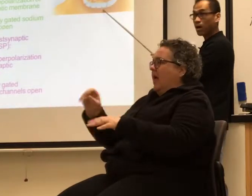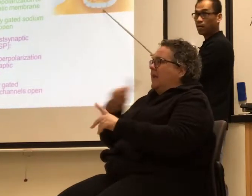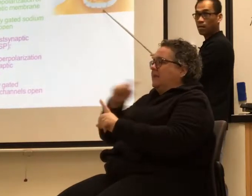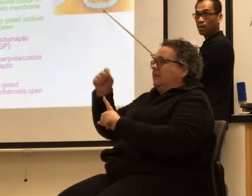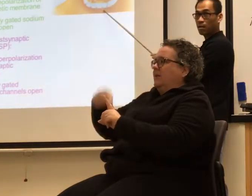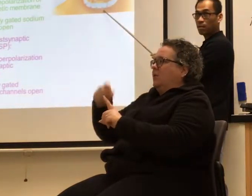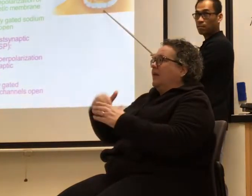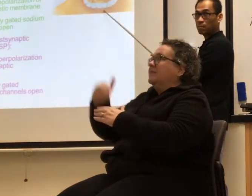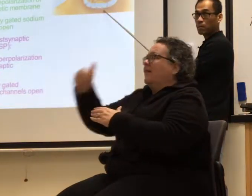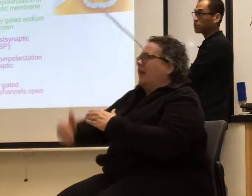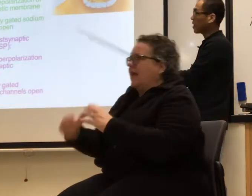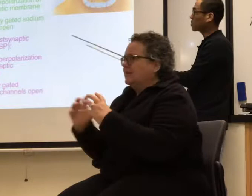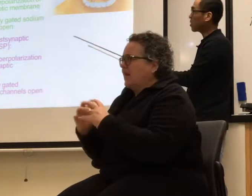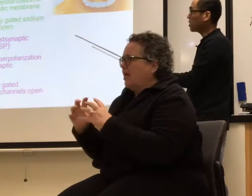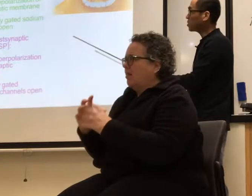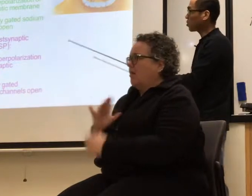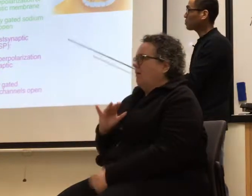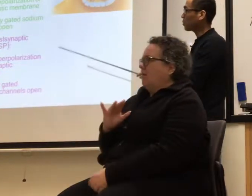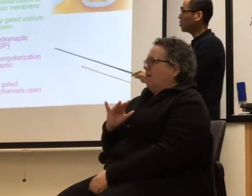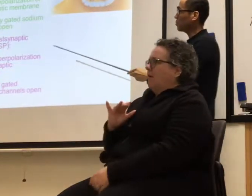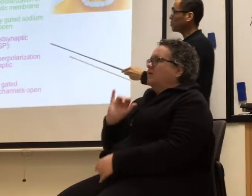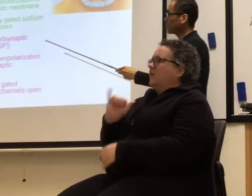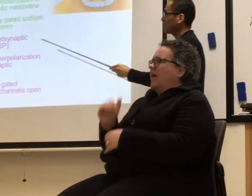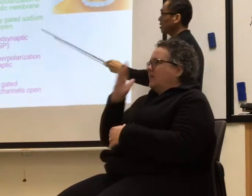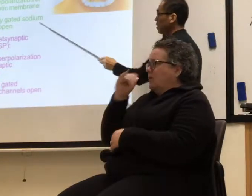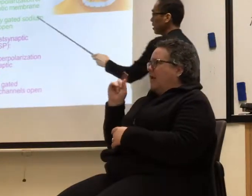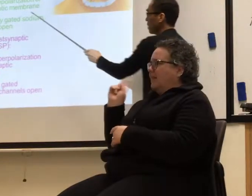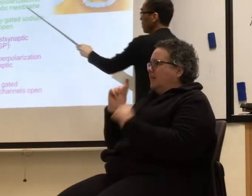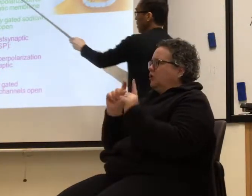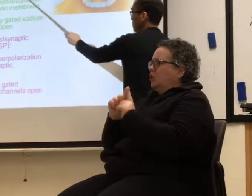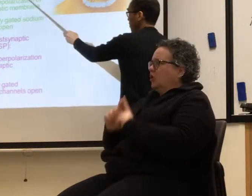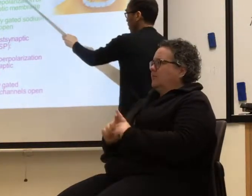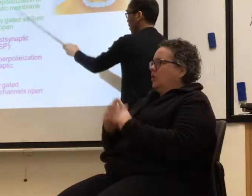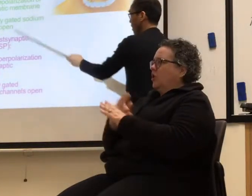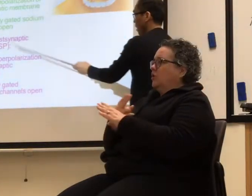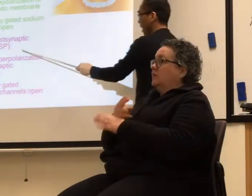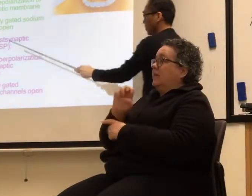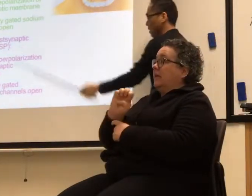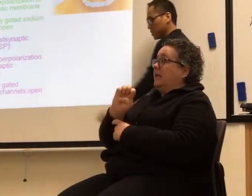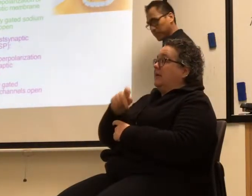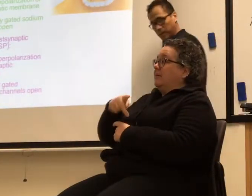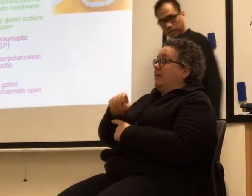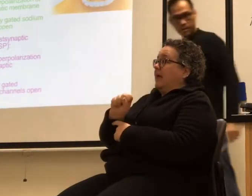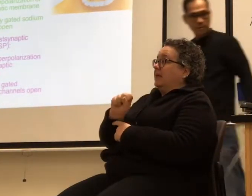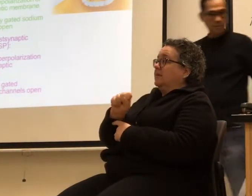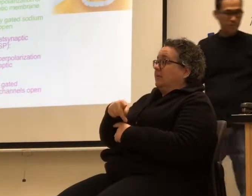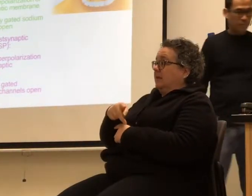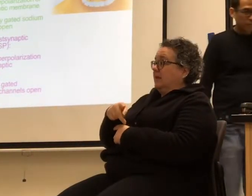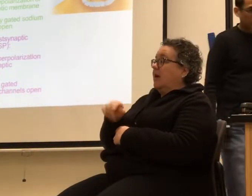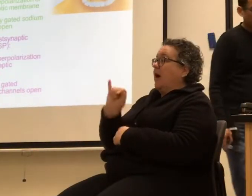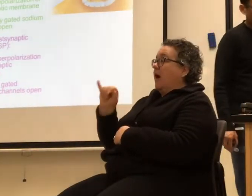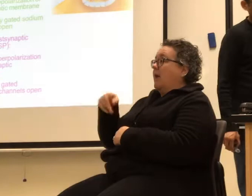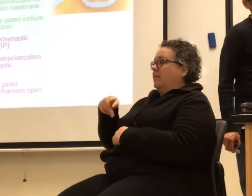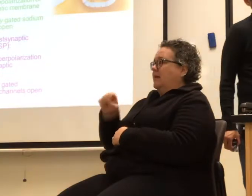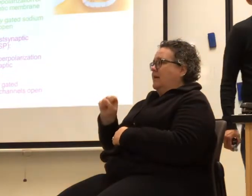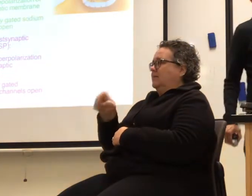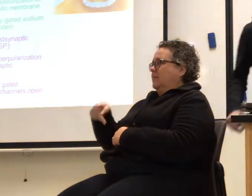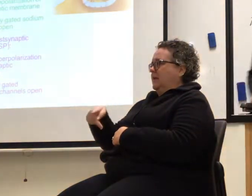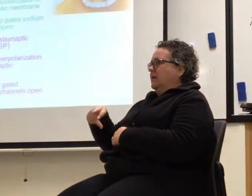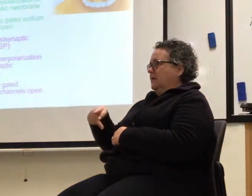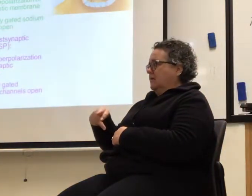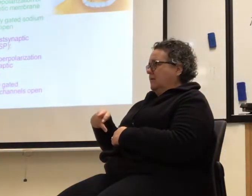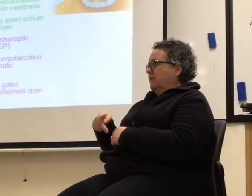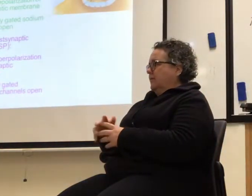next cell. So that's why these terms are used. EPSP, IPSP.